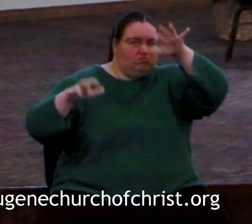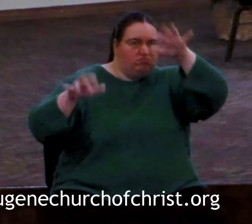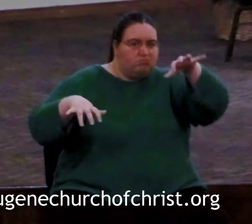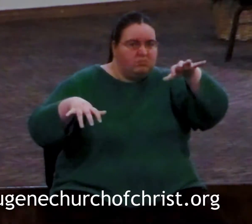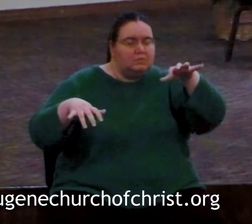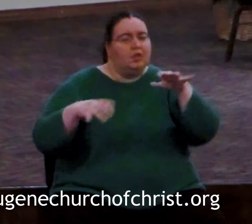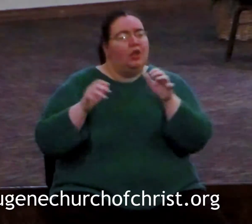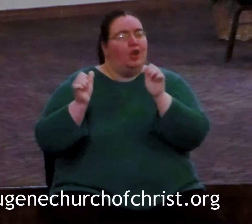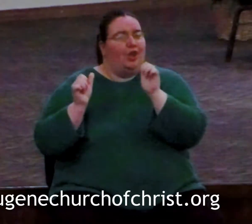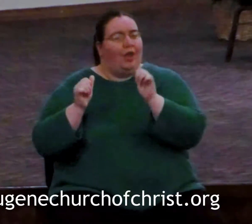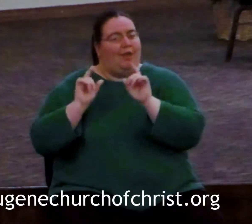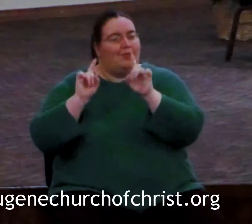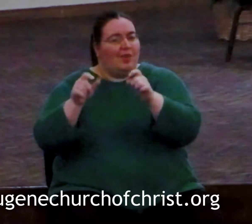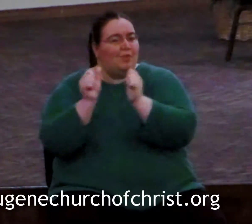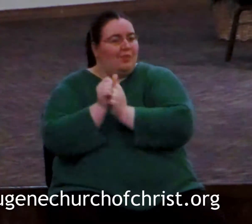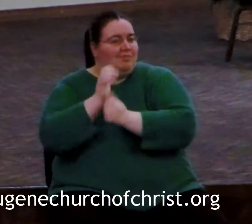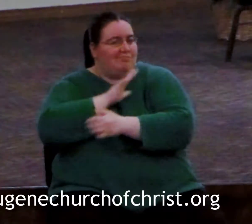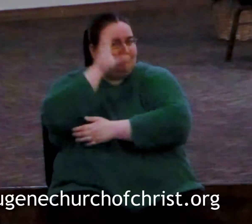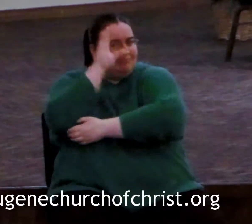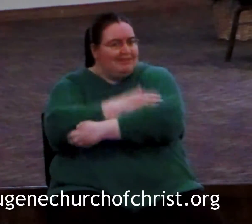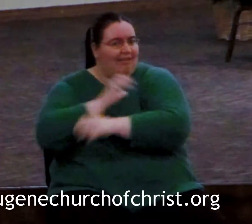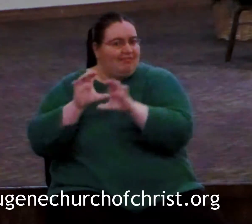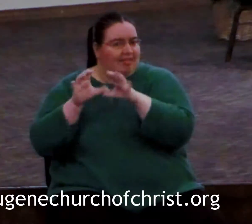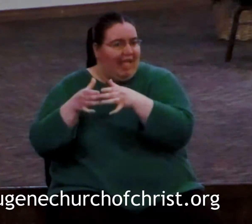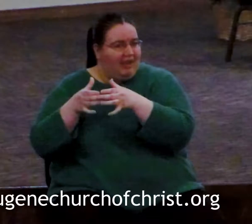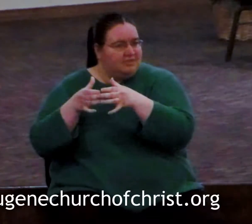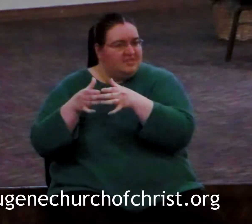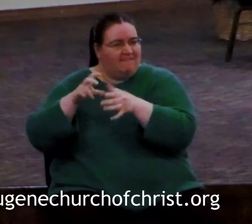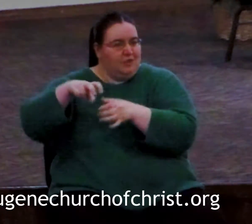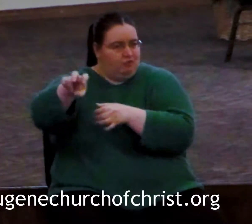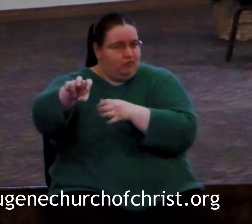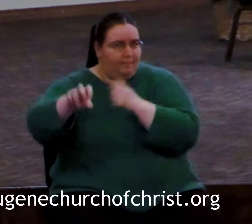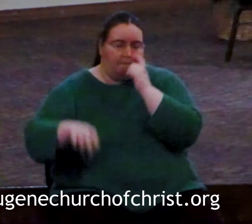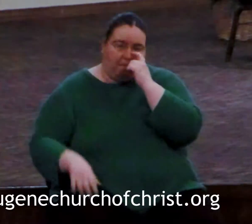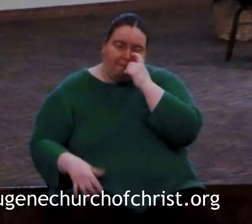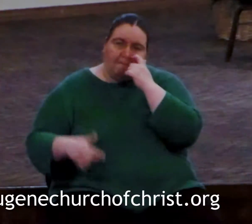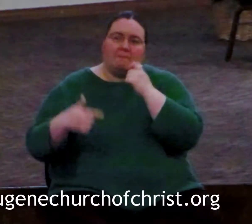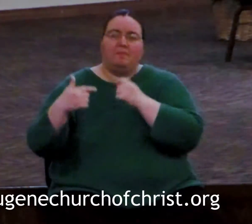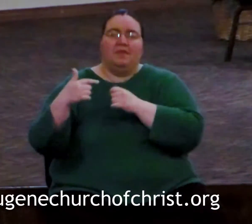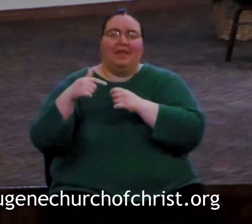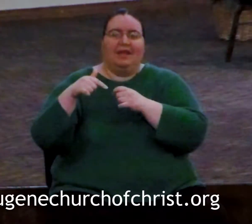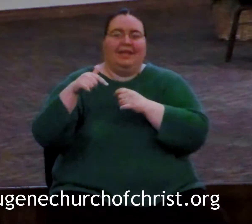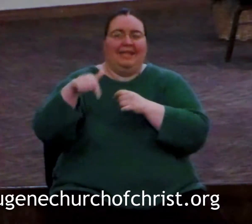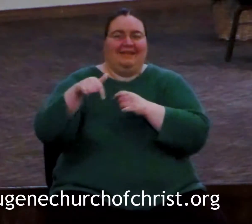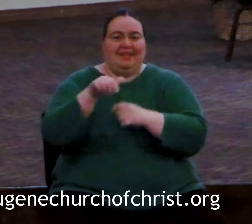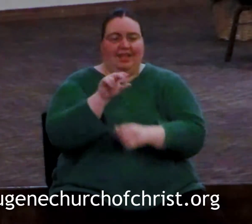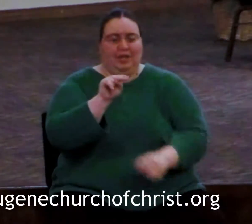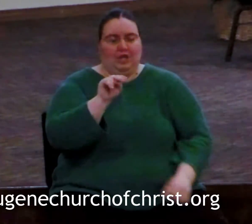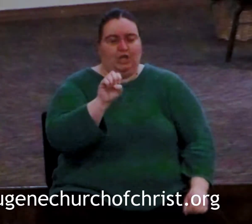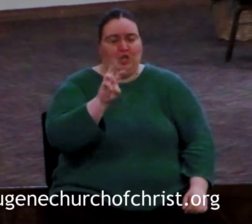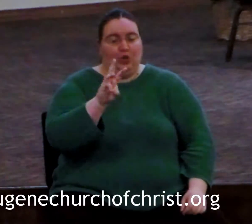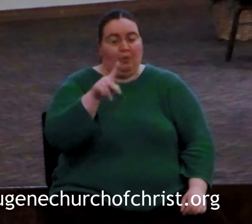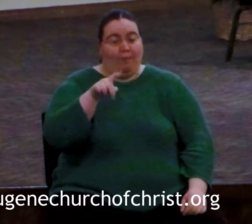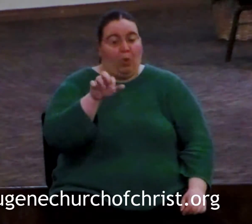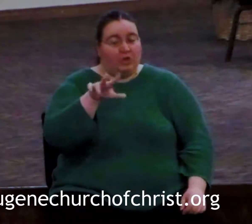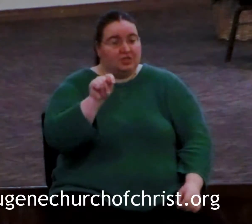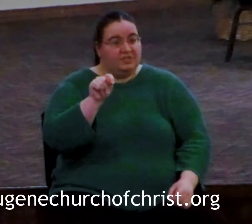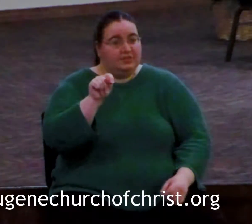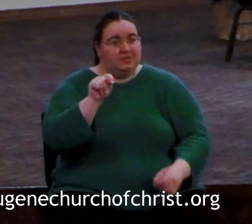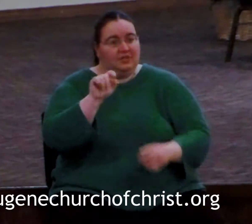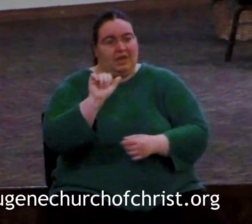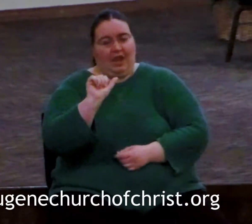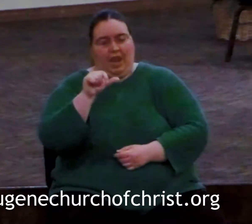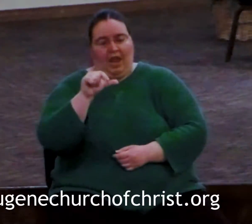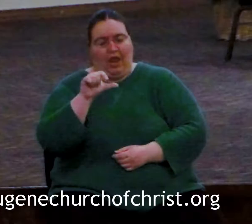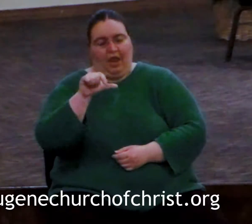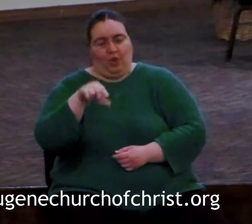in the gift shop of the aquarium in Newport, watching fifth graders mill around in there, and the nervous